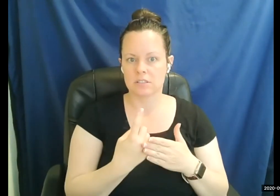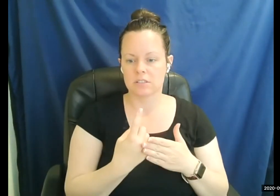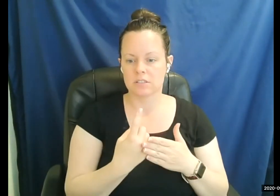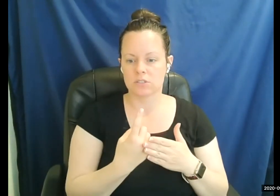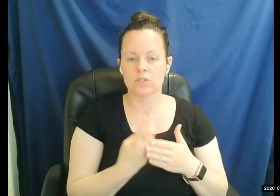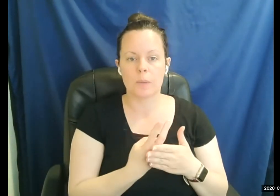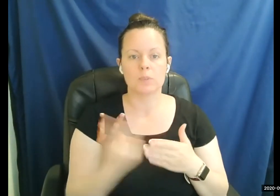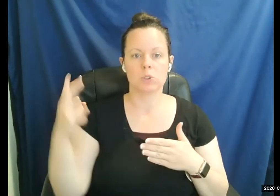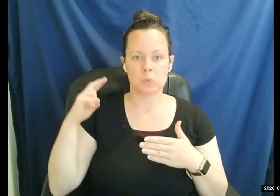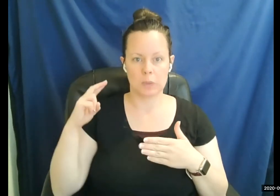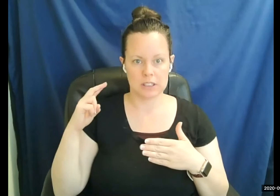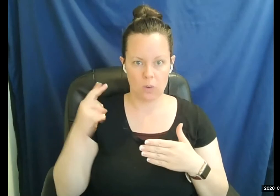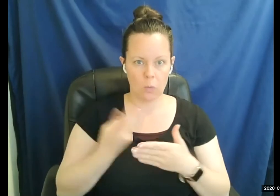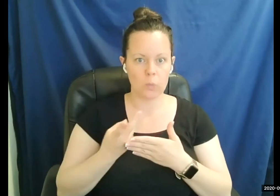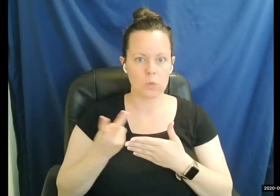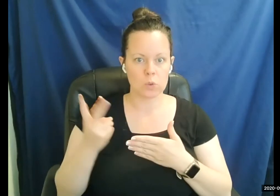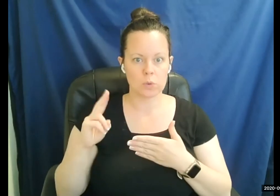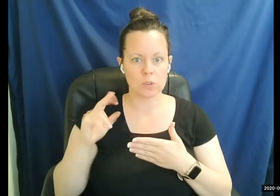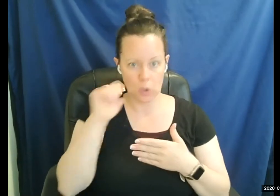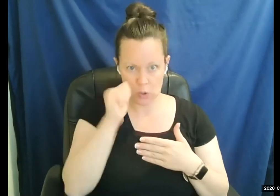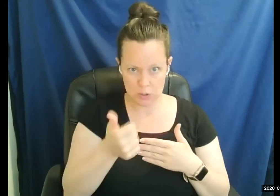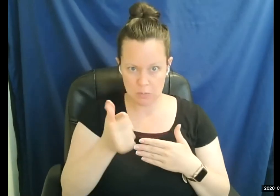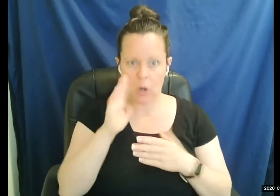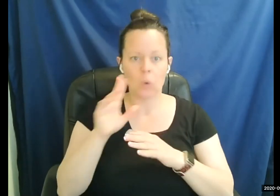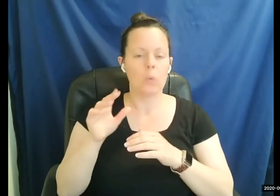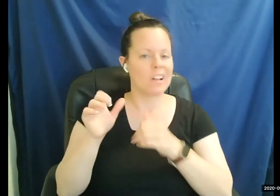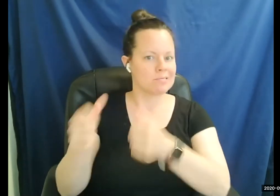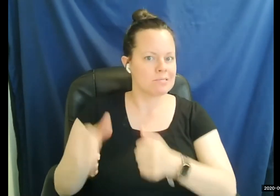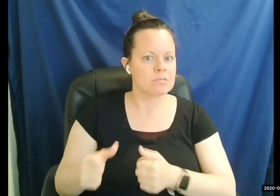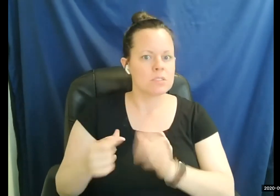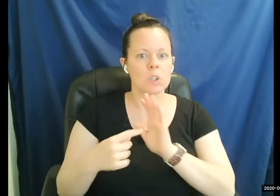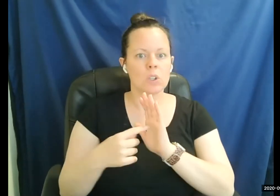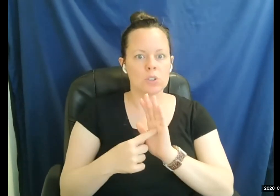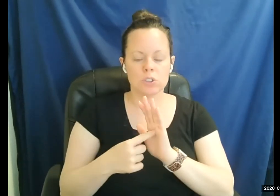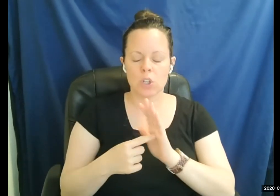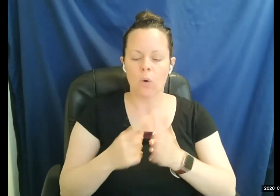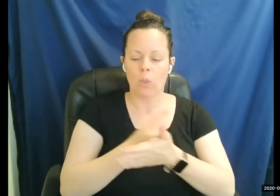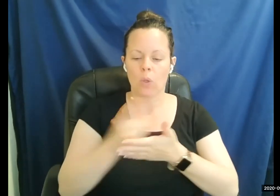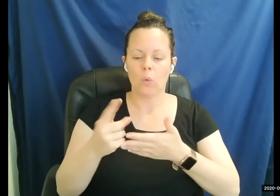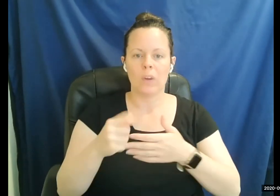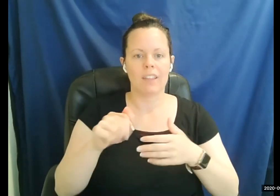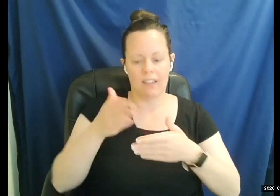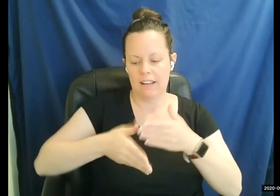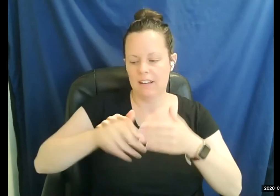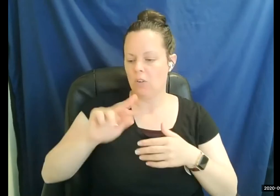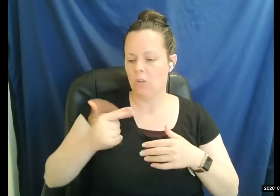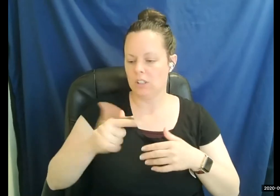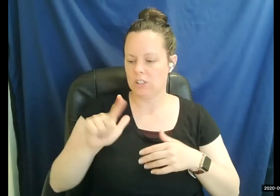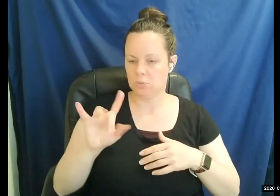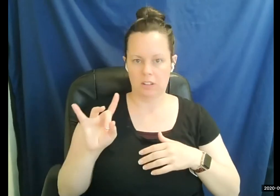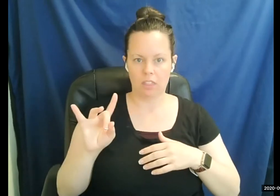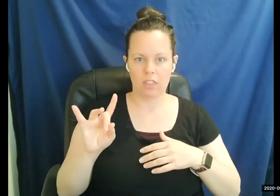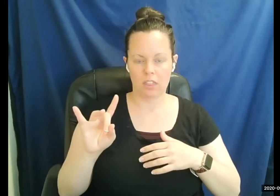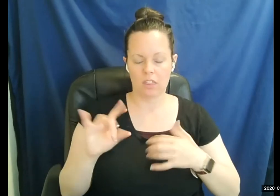ago, and tomorrow it will be updated to the week ending August 28th. On the